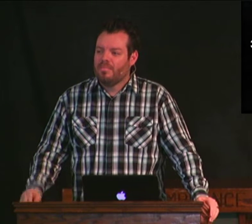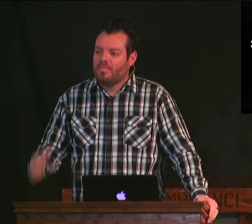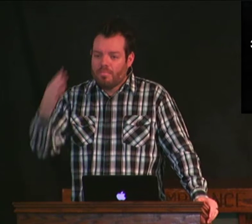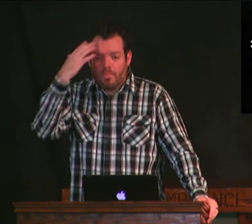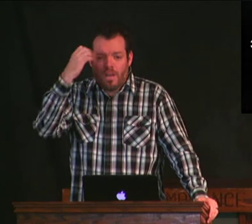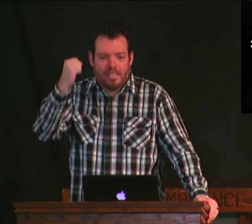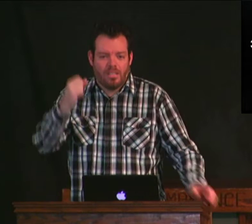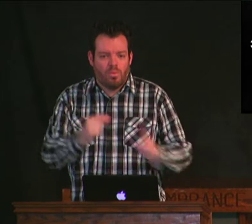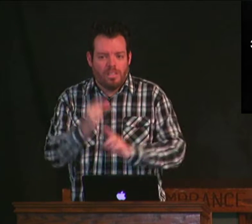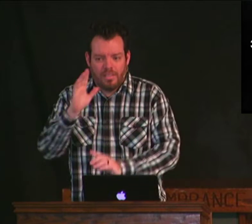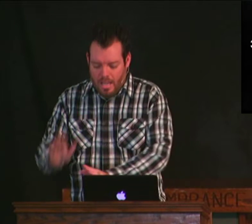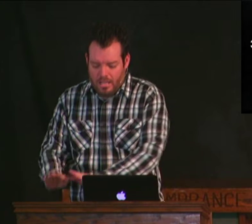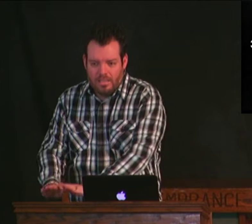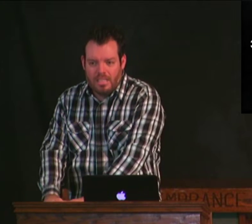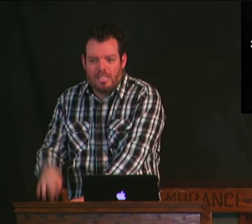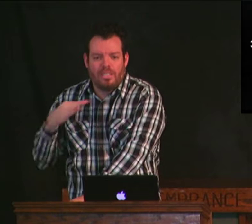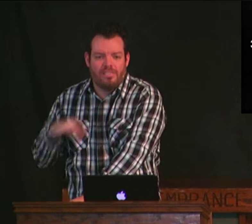But memorizing the Word of God is beneficial.